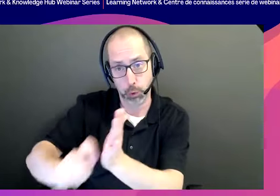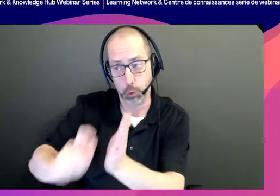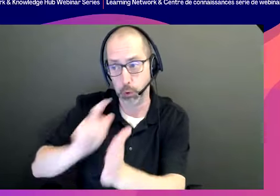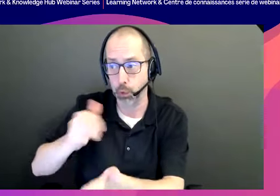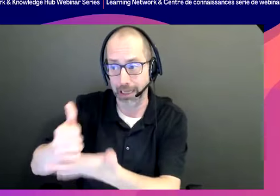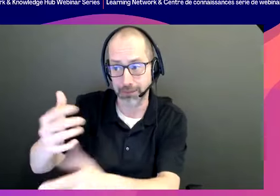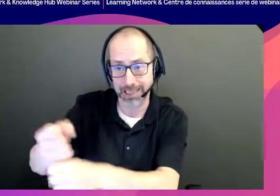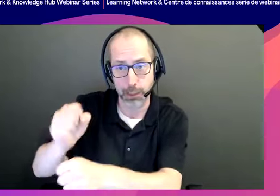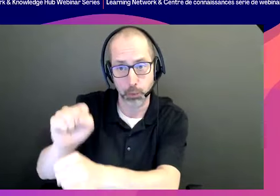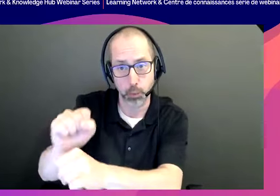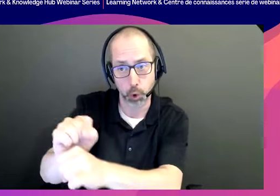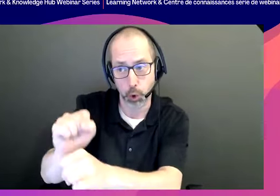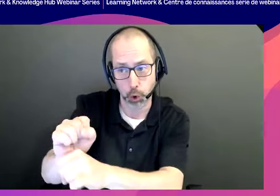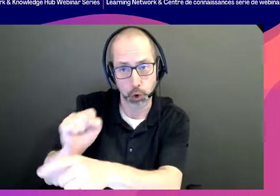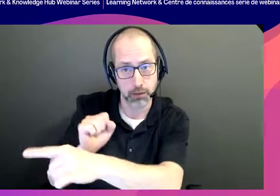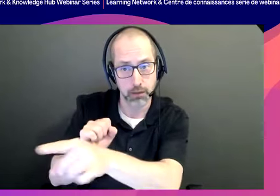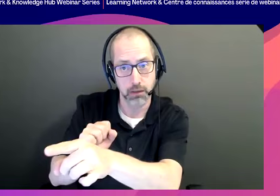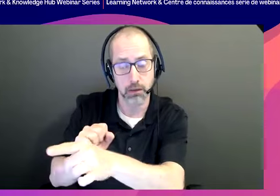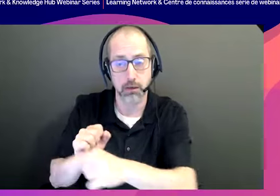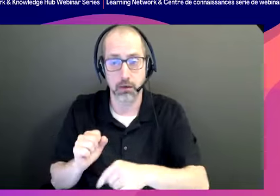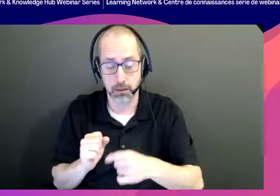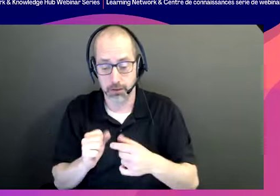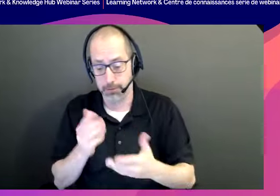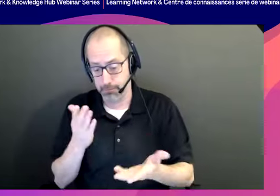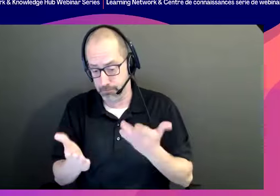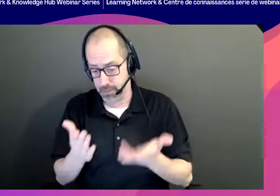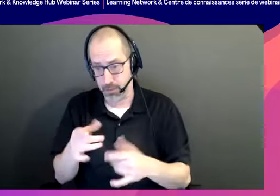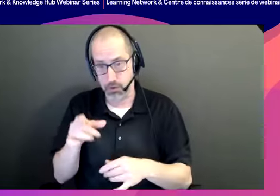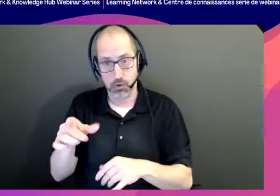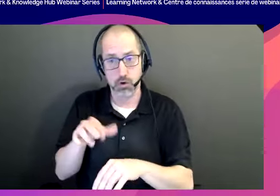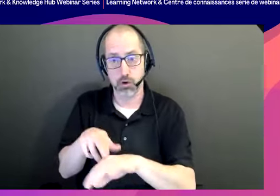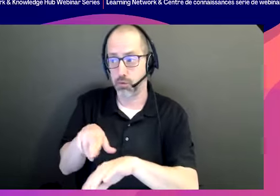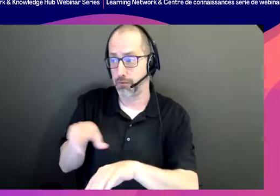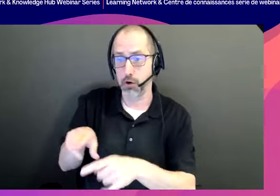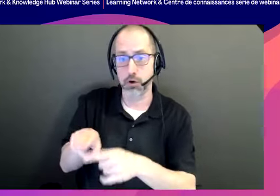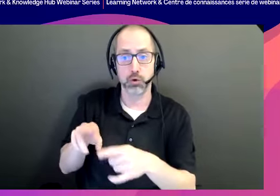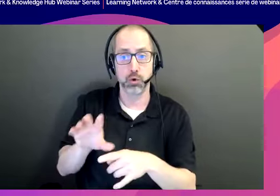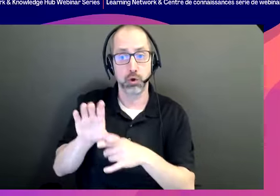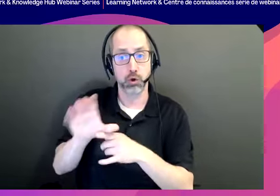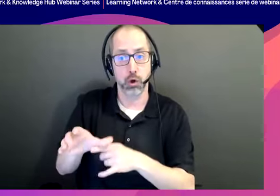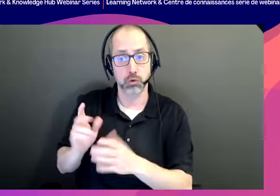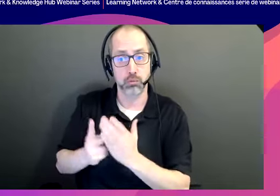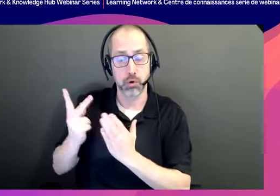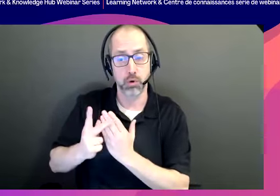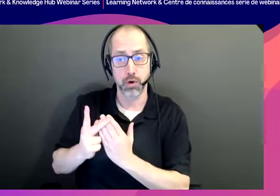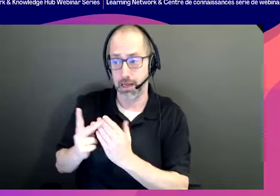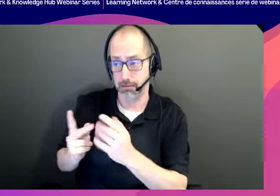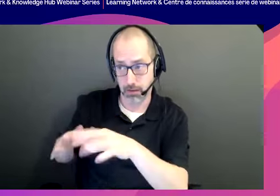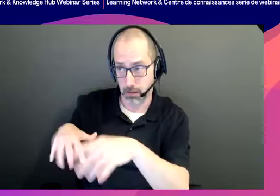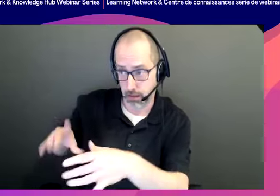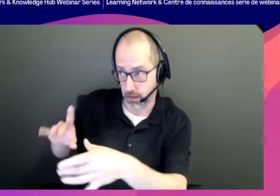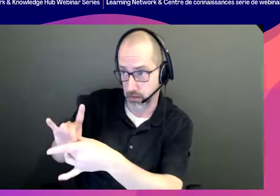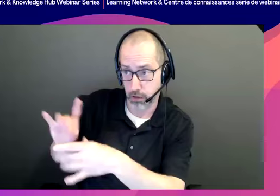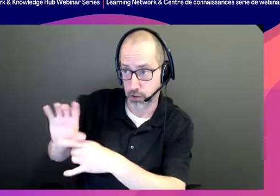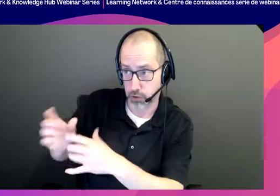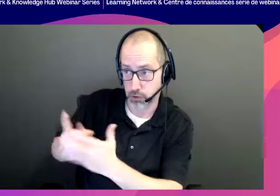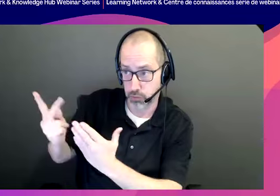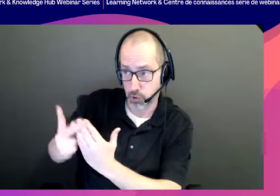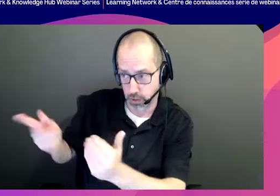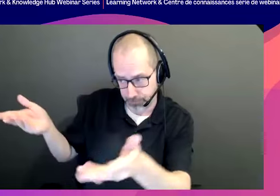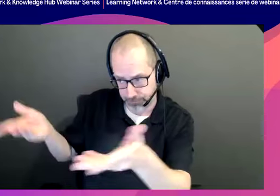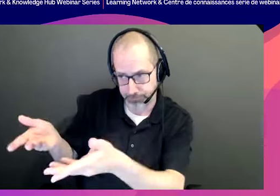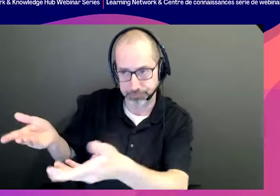You might be able to refer her to some cultural programs if she's not already connected.